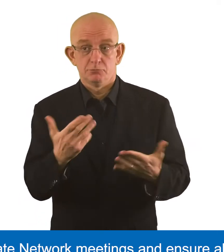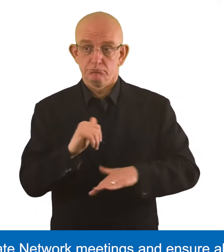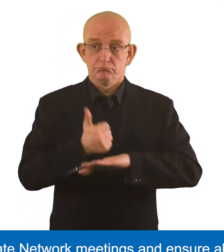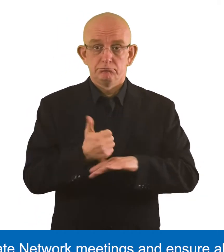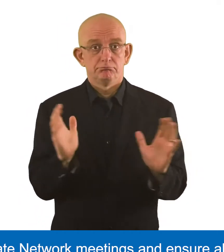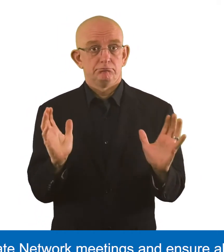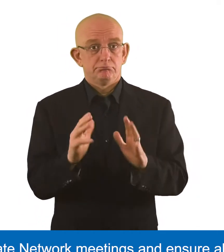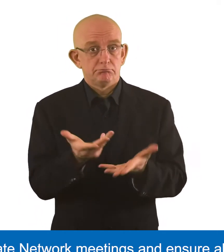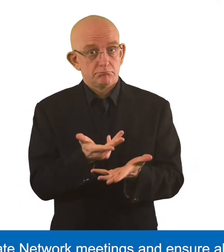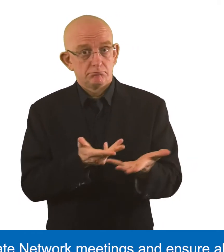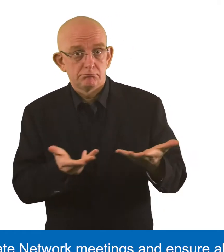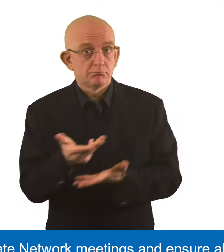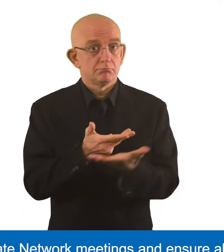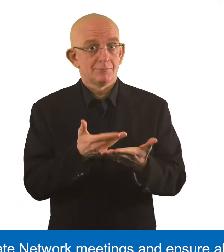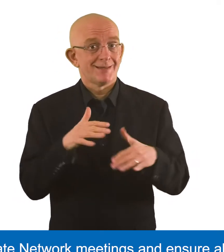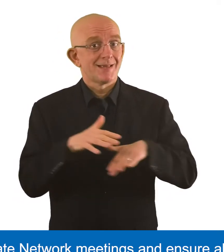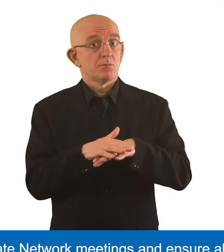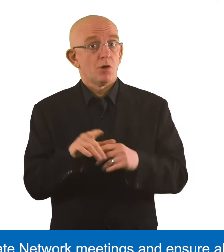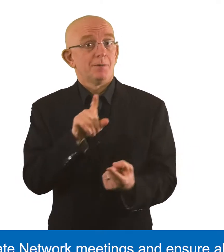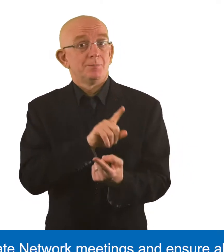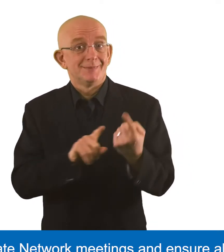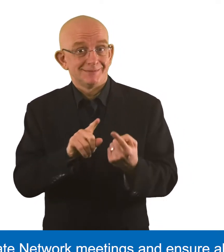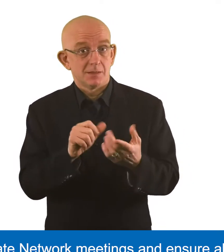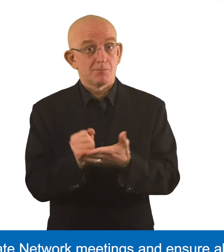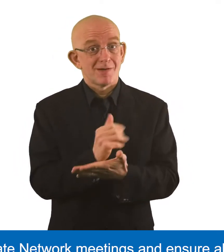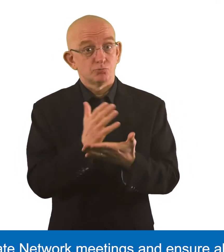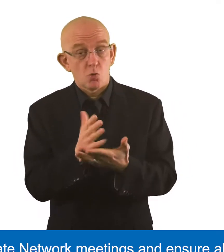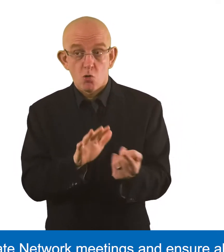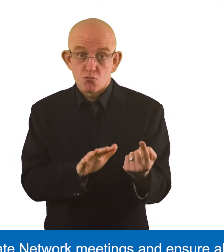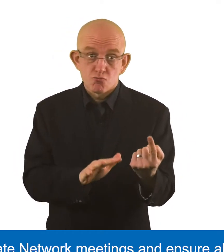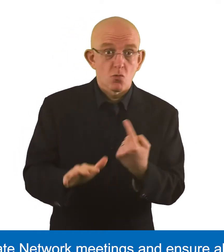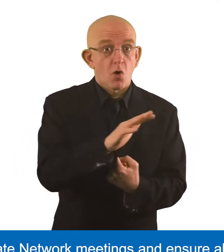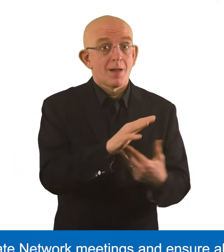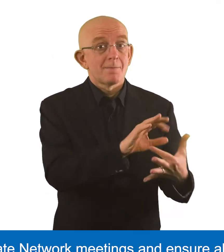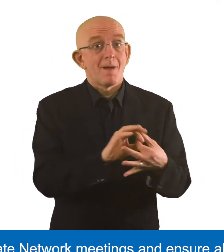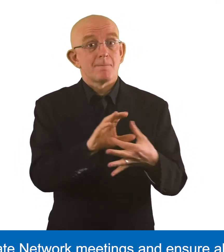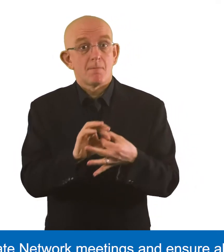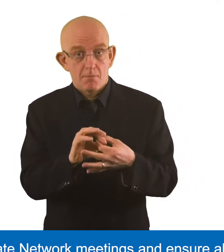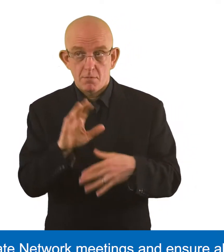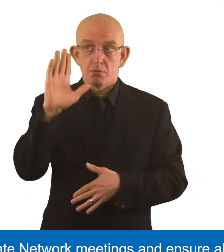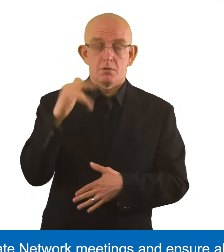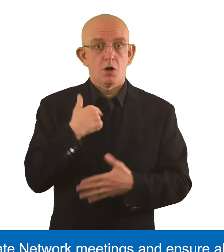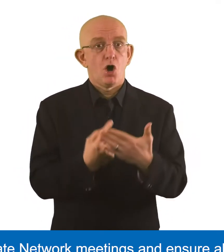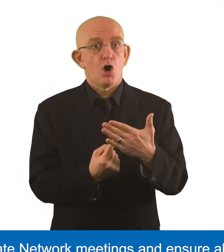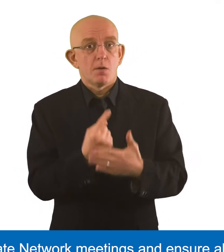convene and facilitate network meetings and ensure all members have the opportunity to be fully engaged with the meeting